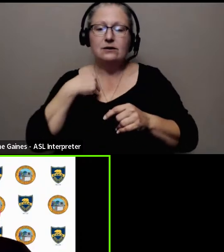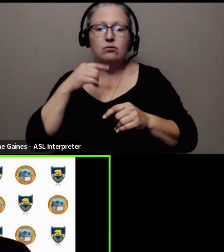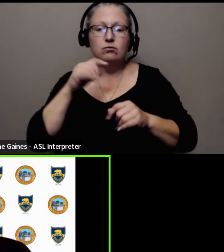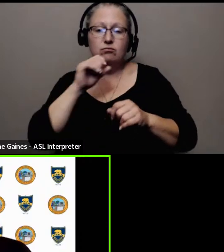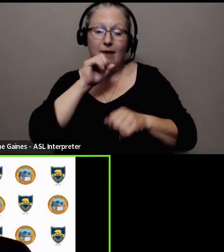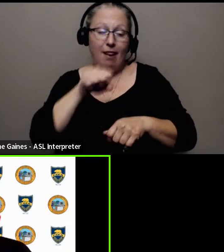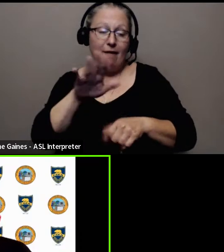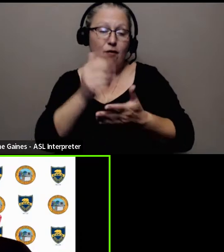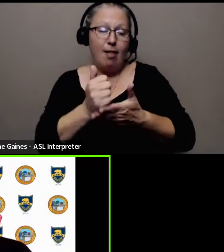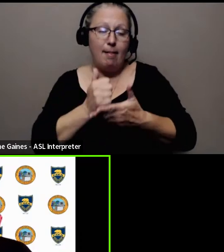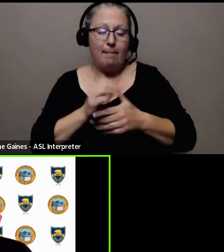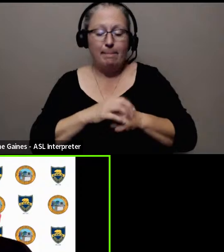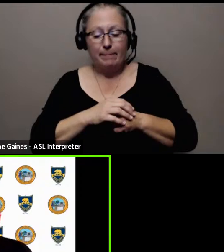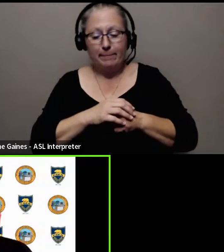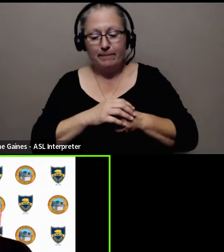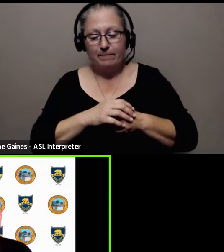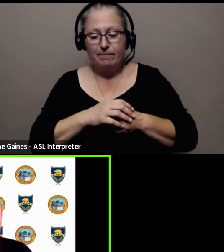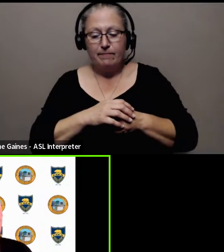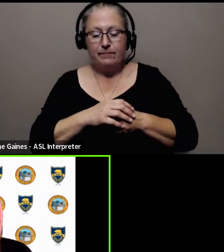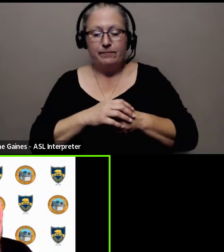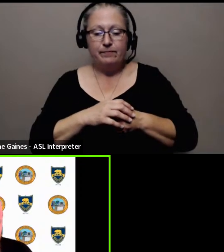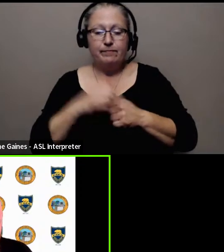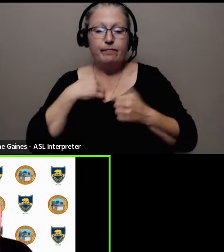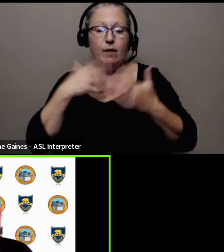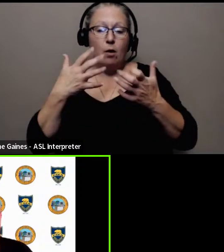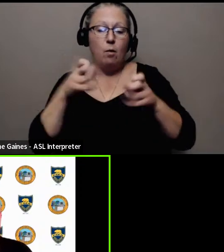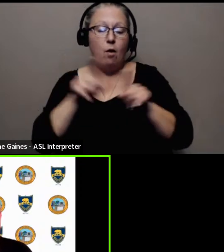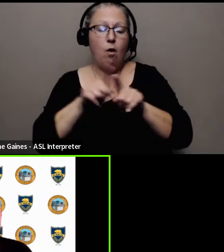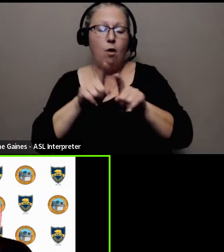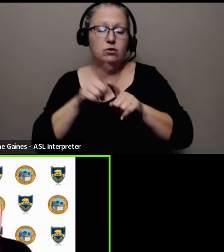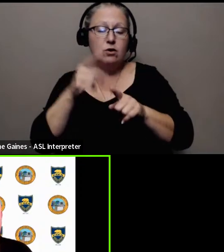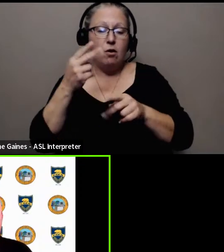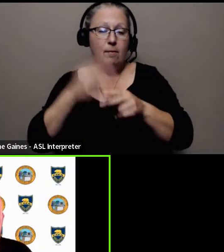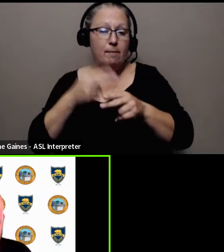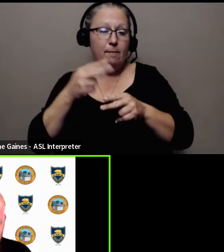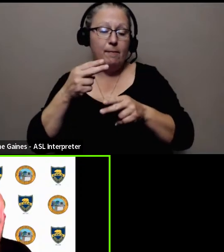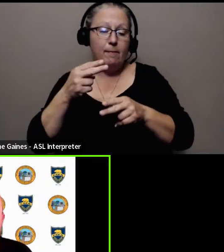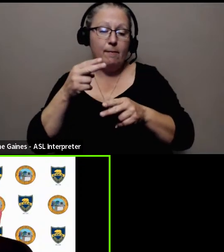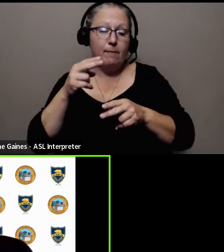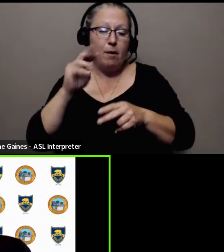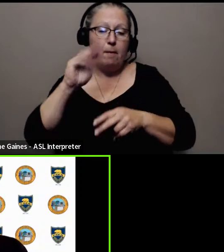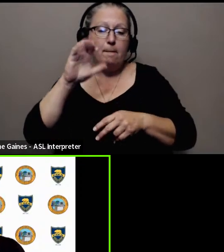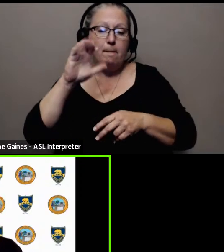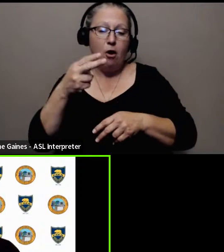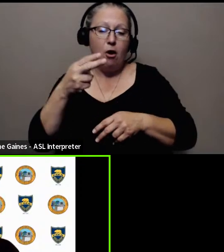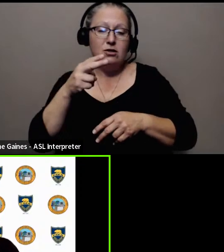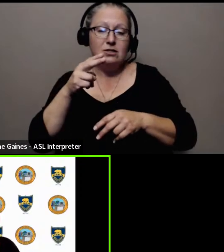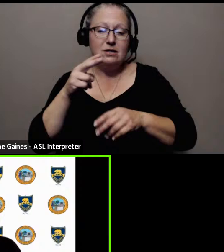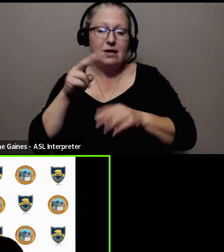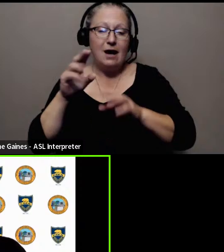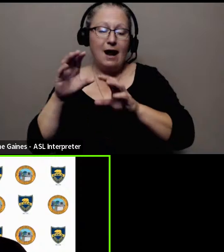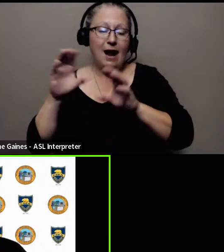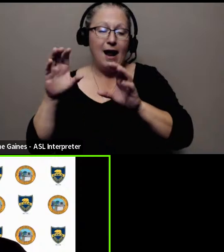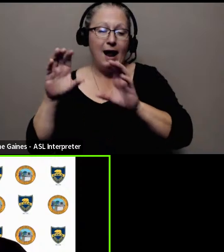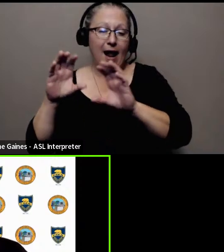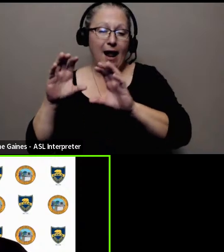love your help. I'd like to also acknowledge our March classified Golden Apple